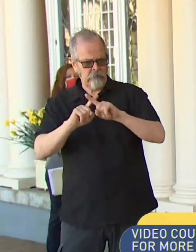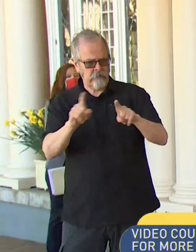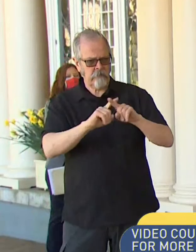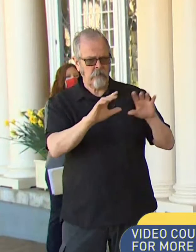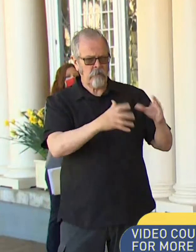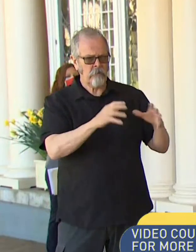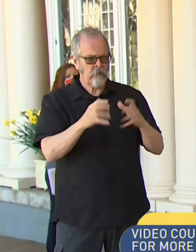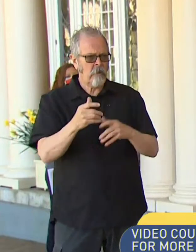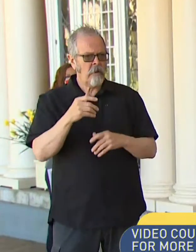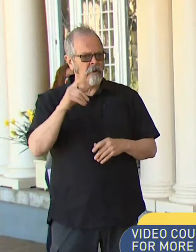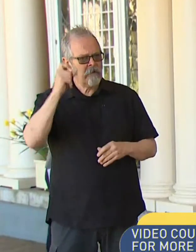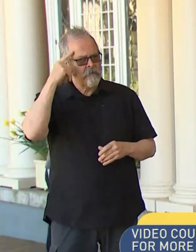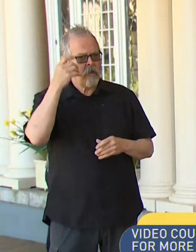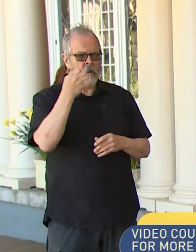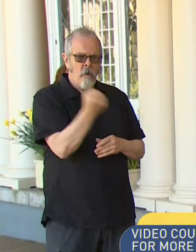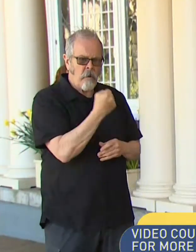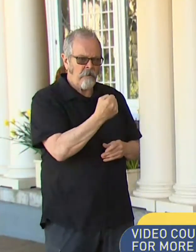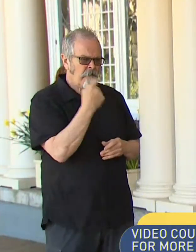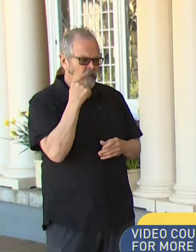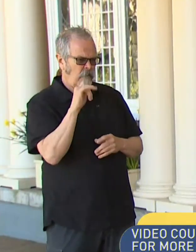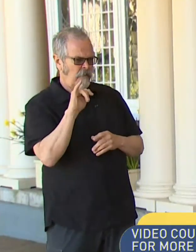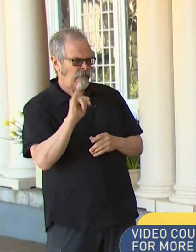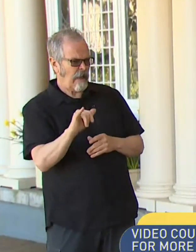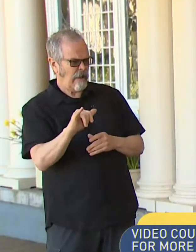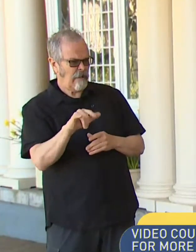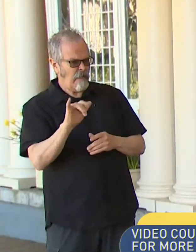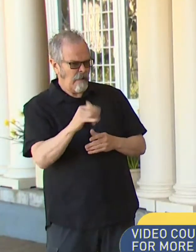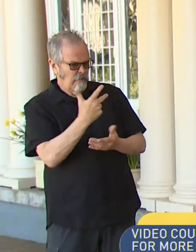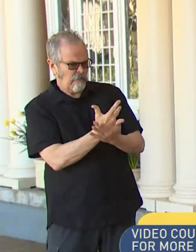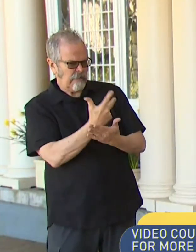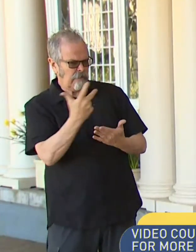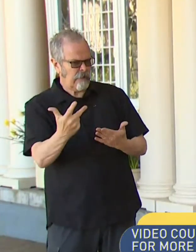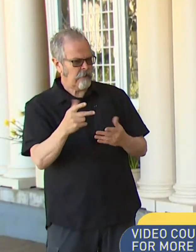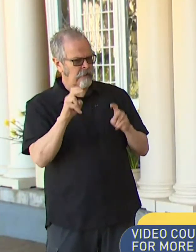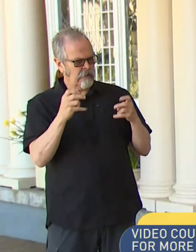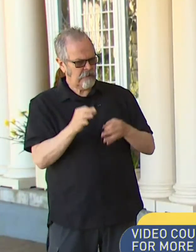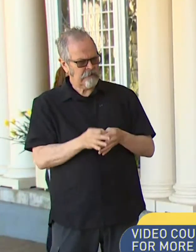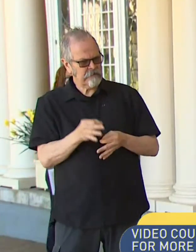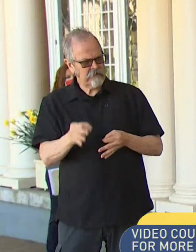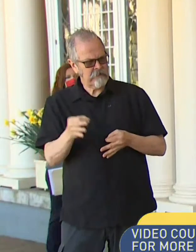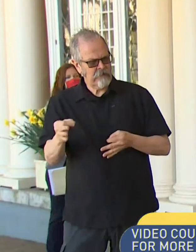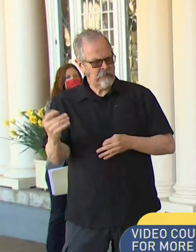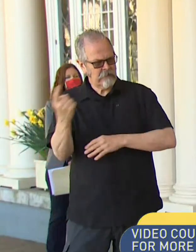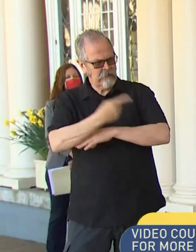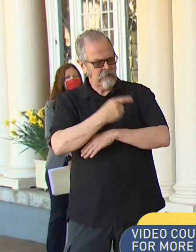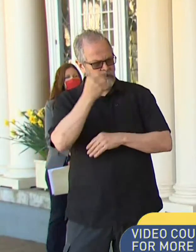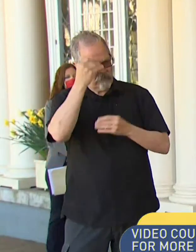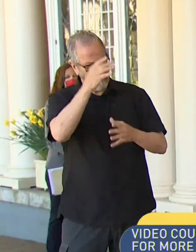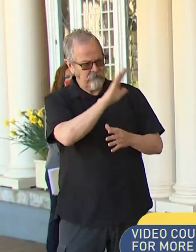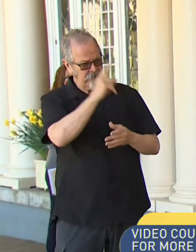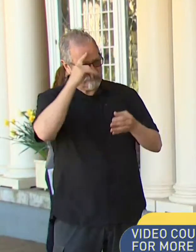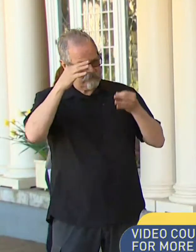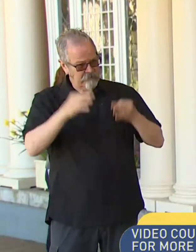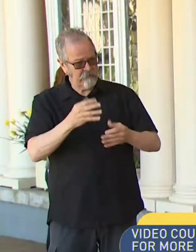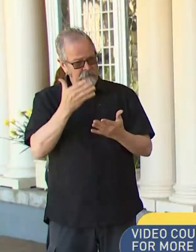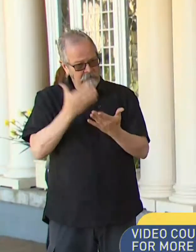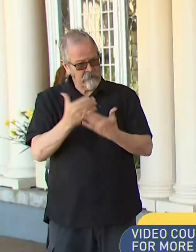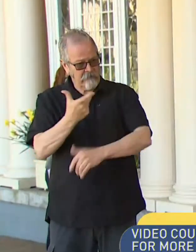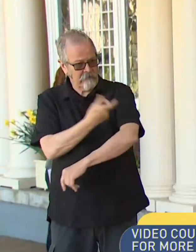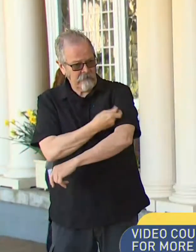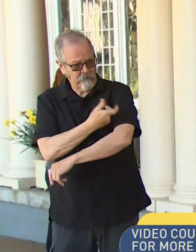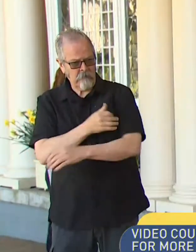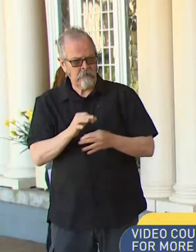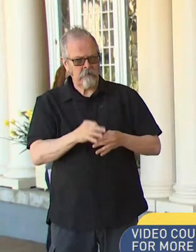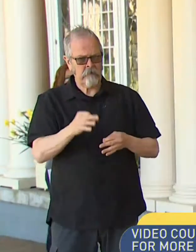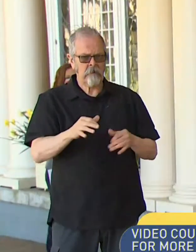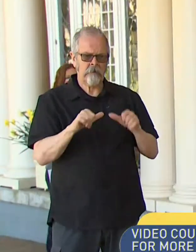hold off on that for 3 weeks. Given the lag in some of the data that's informing your decisions and the fact that vaccinations are moving forward at a pretty steady